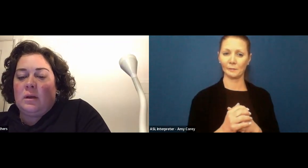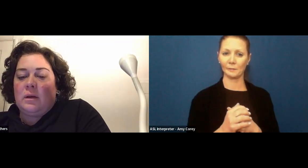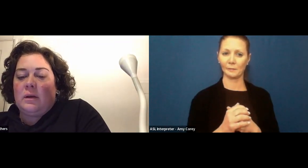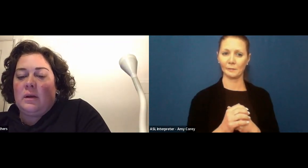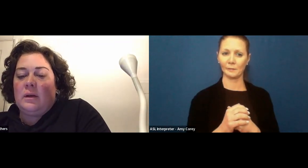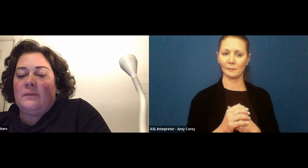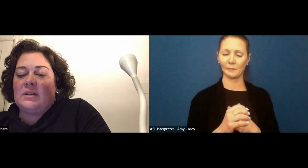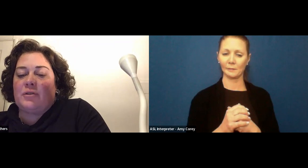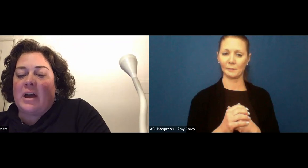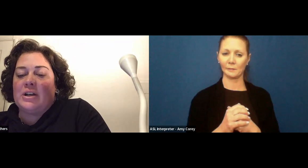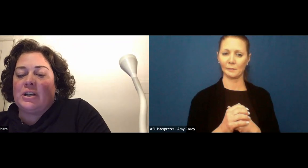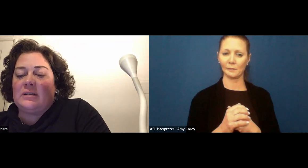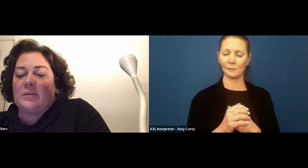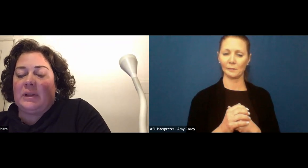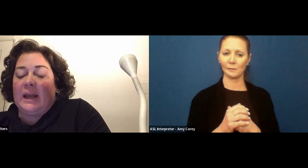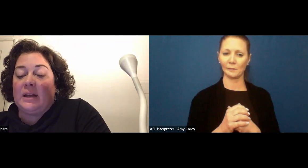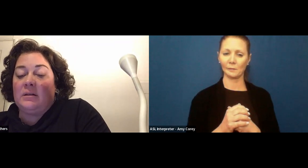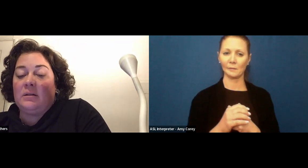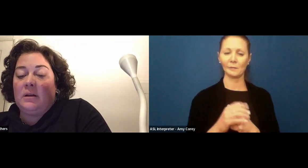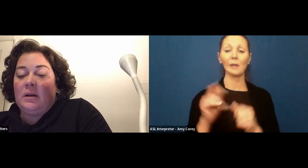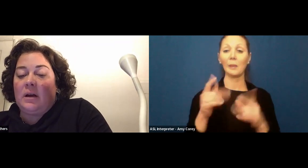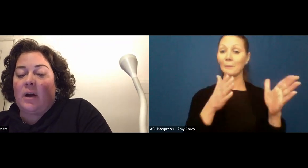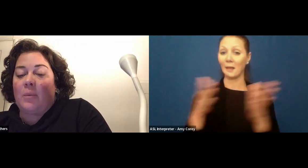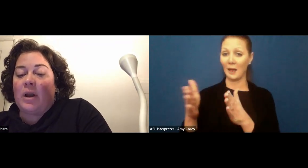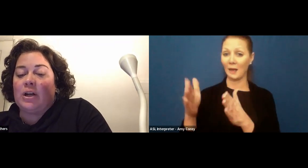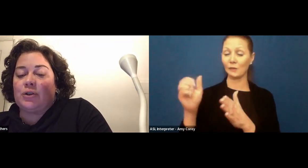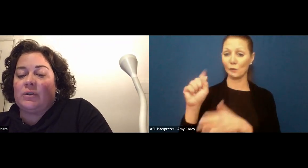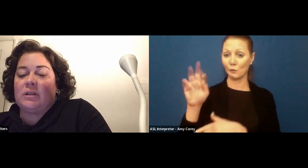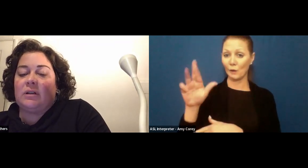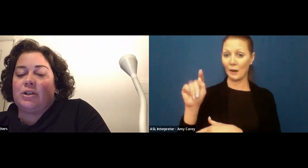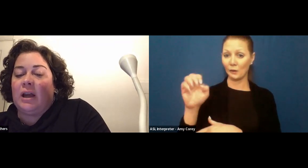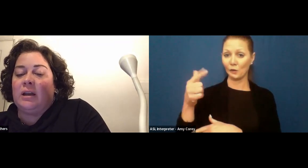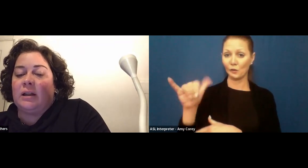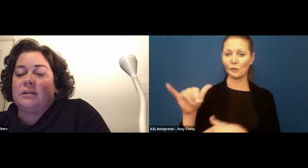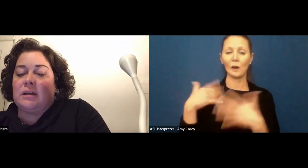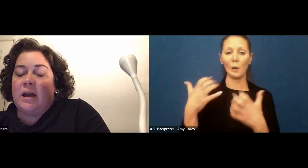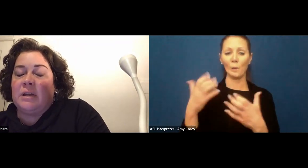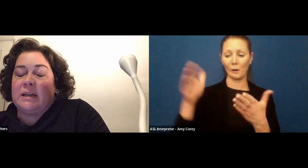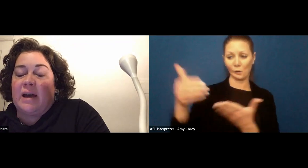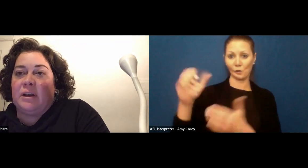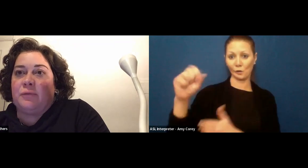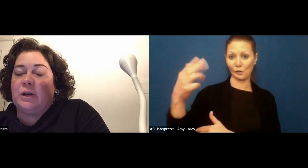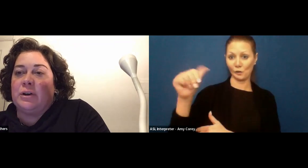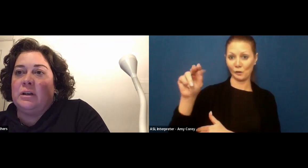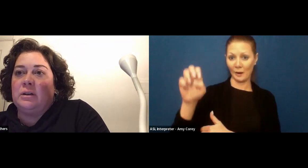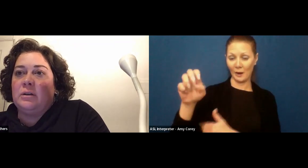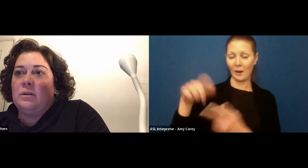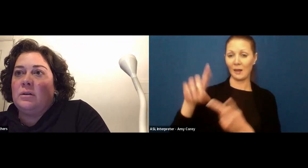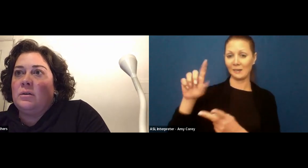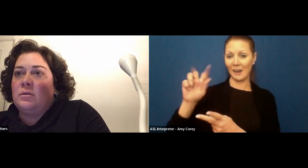the NV strategies, the plan. I want to introduce Shane at this time and Davin, if we